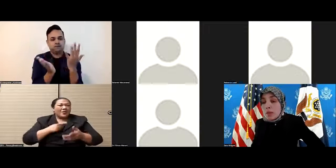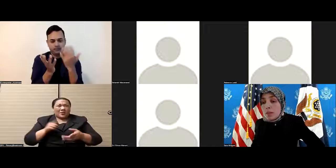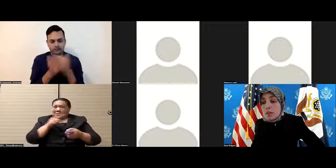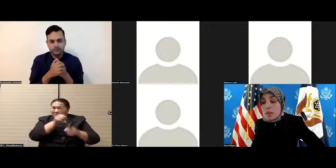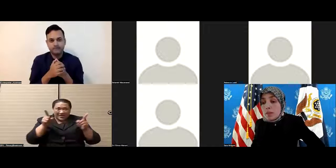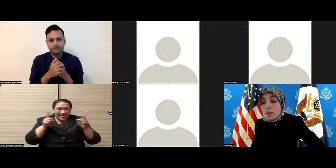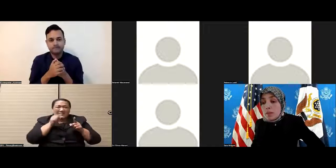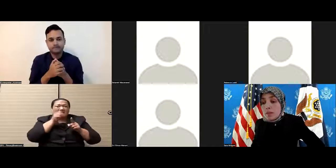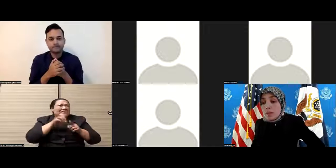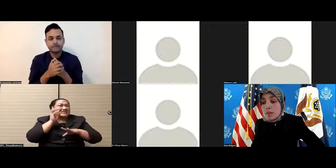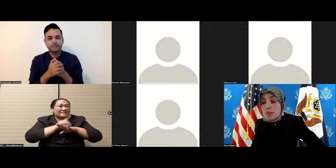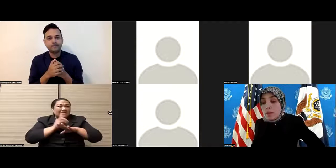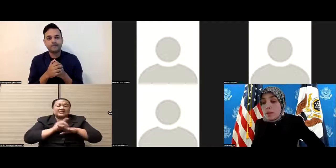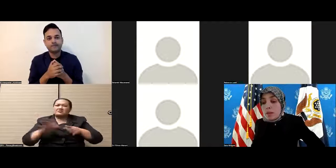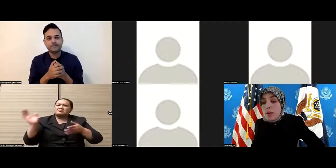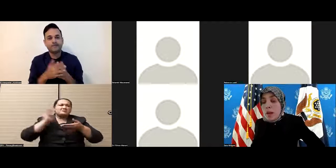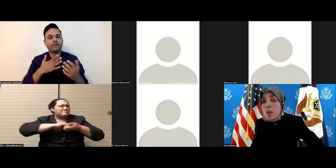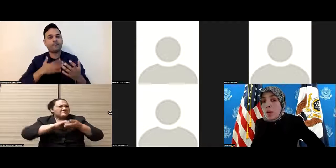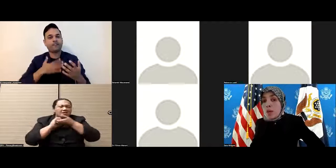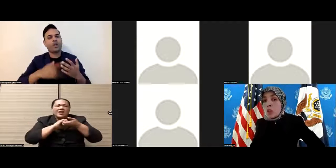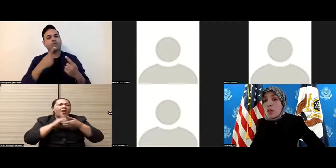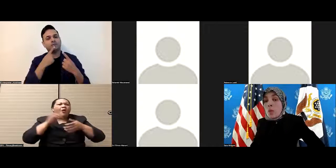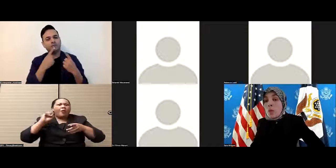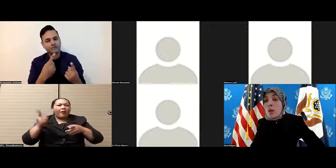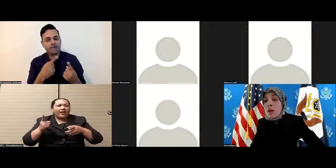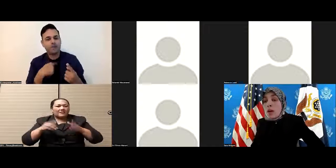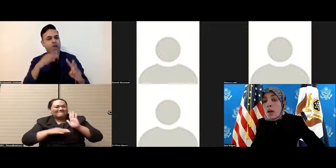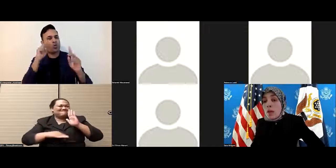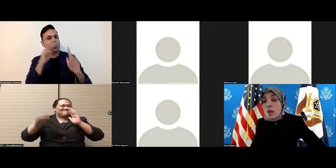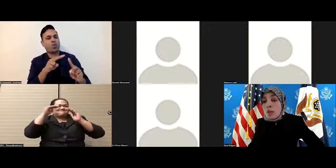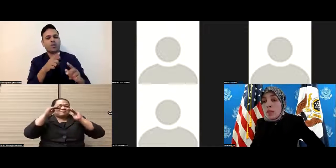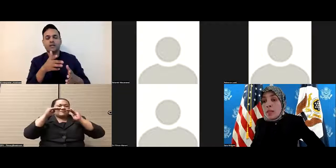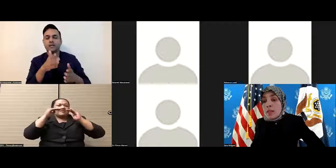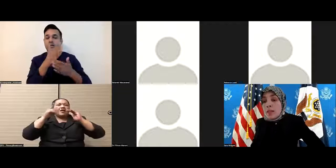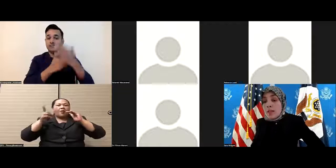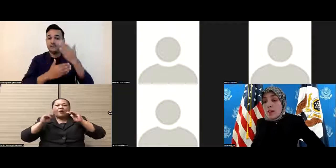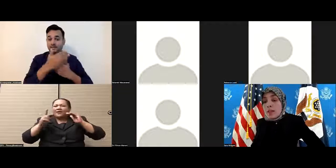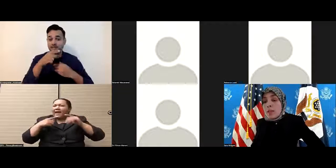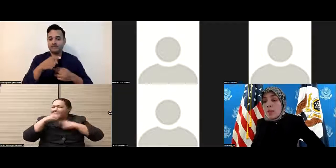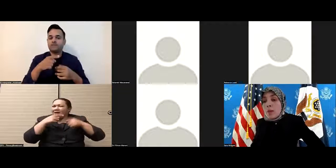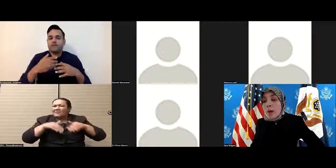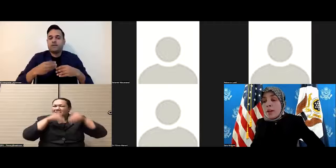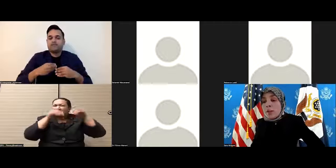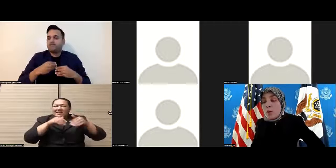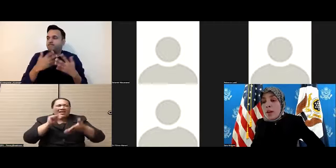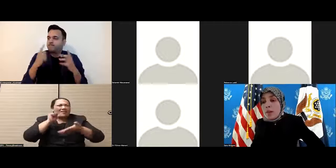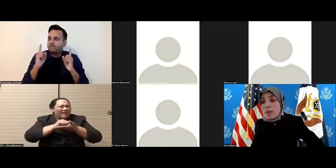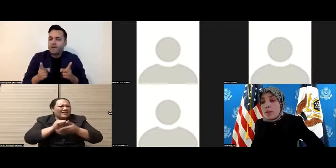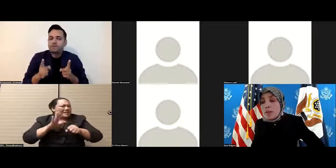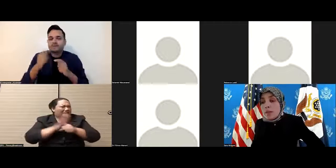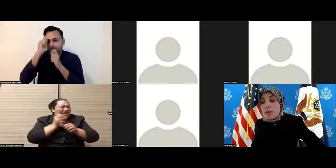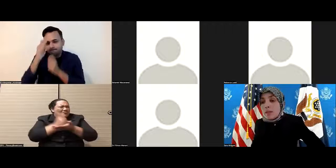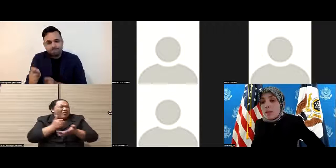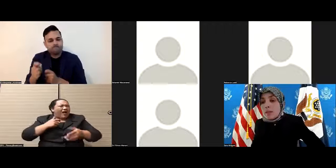and experiences. I want to make sure that we are not only saying the phrase "nothing about us without